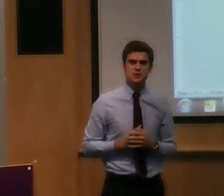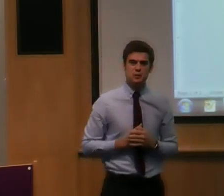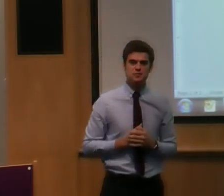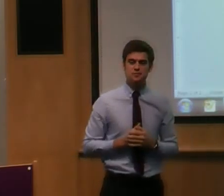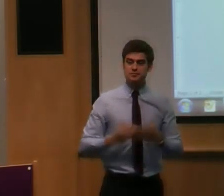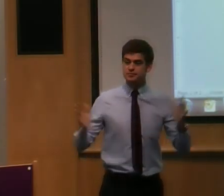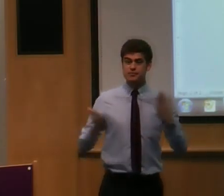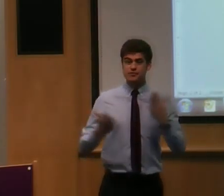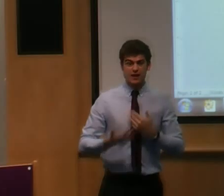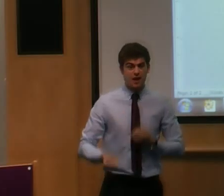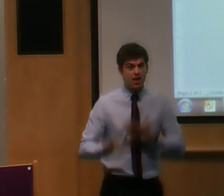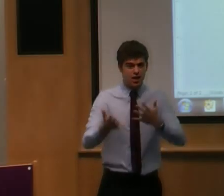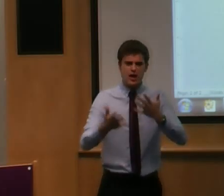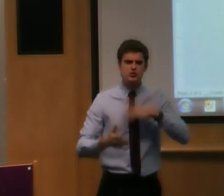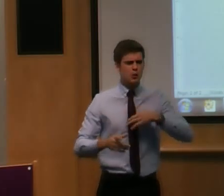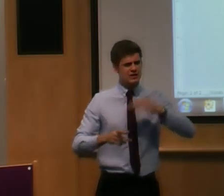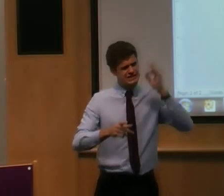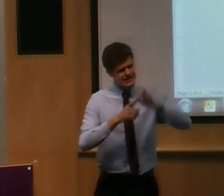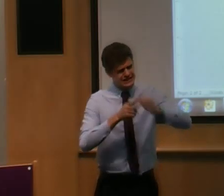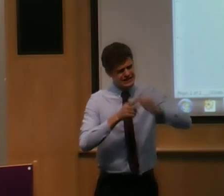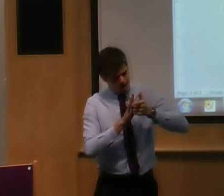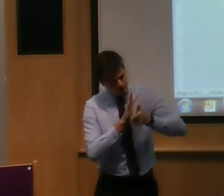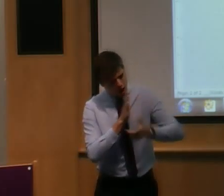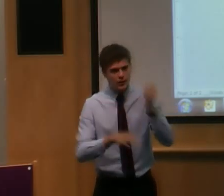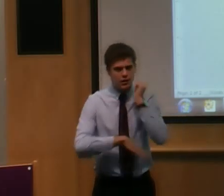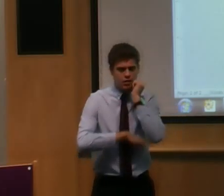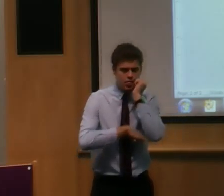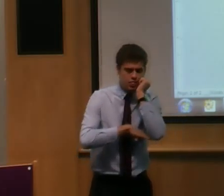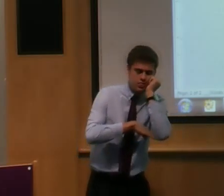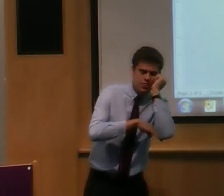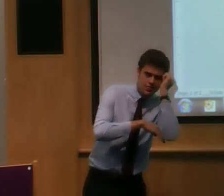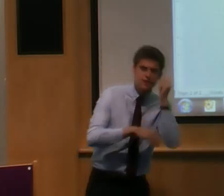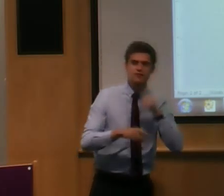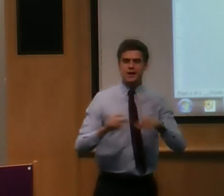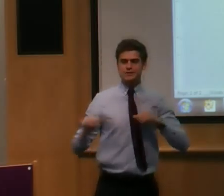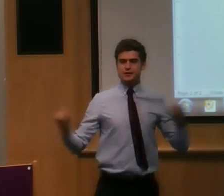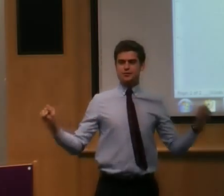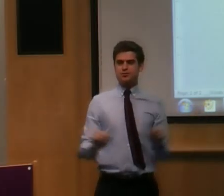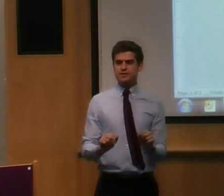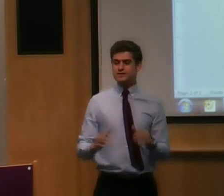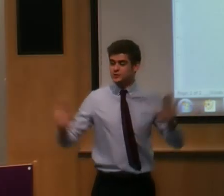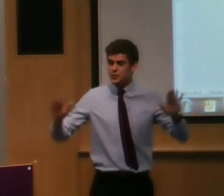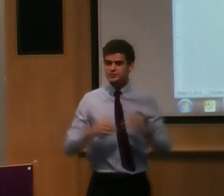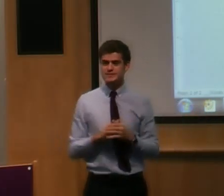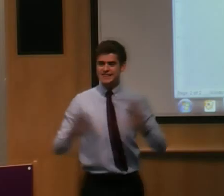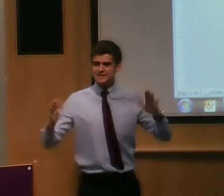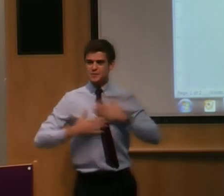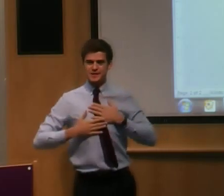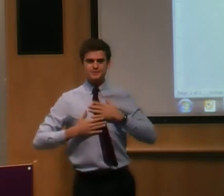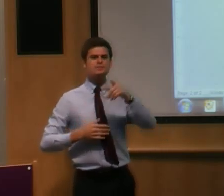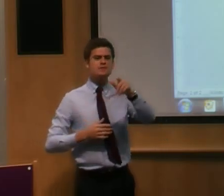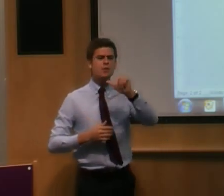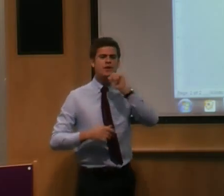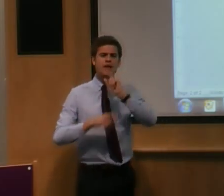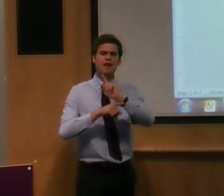hopefully will continue to influence our strategy moving forward. Now, what I don't want to do is go into the minutiae and bore you all and have you fall asleep.